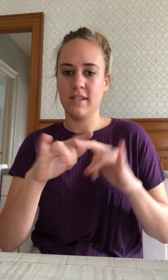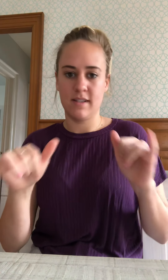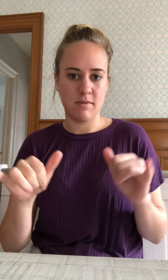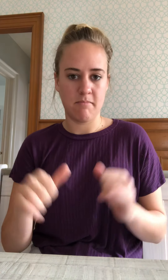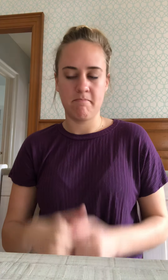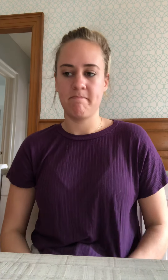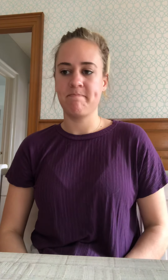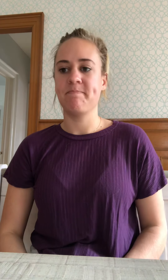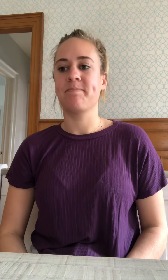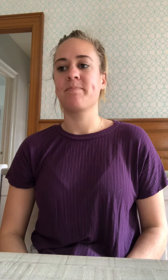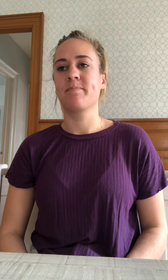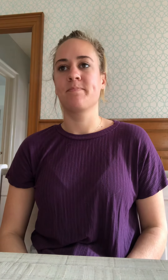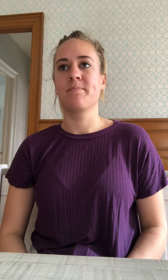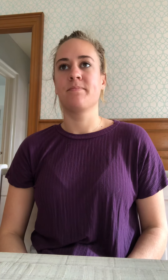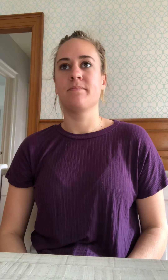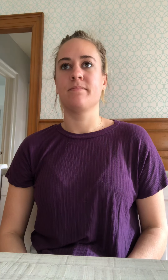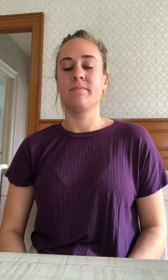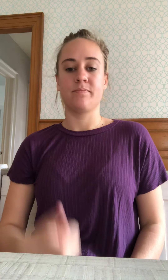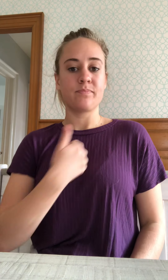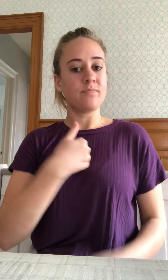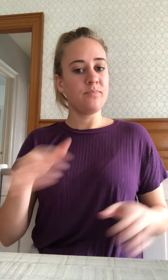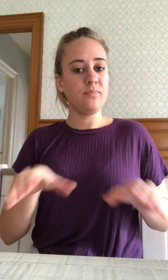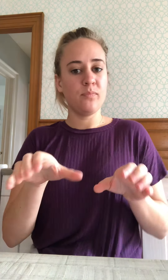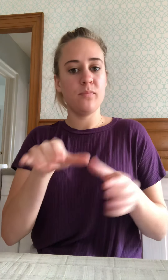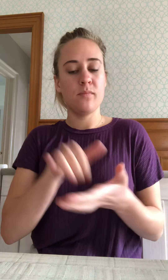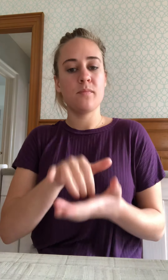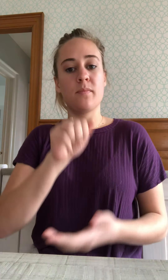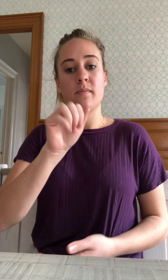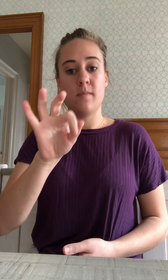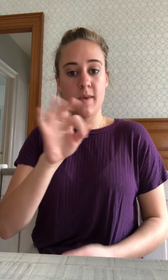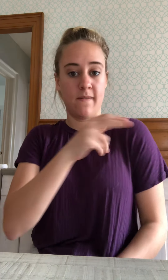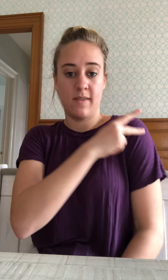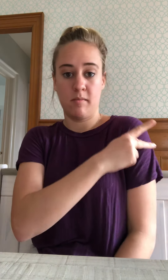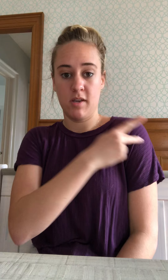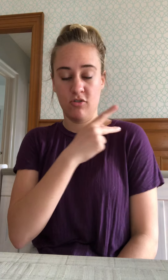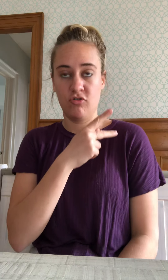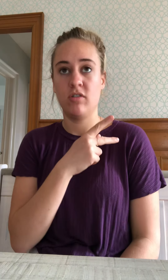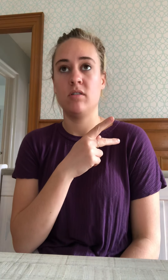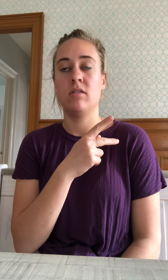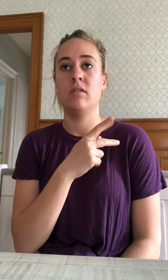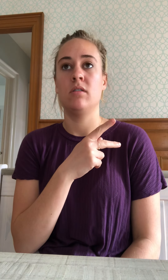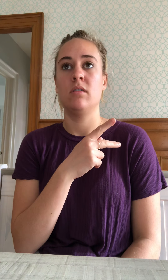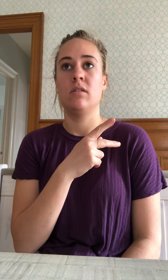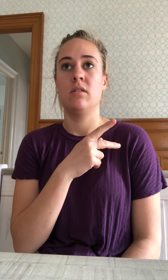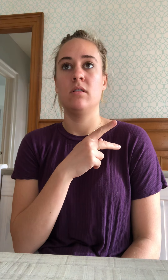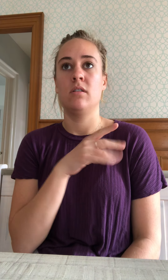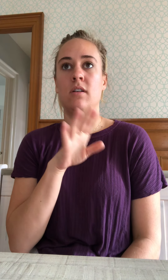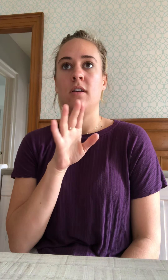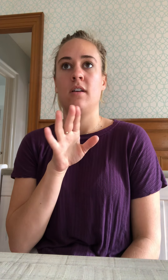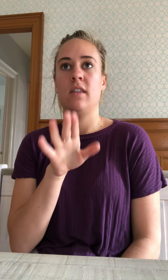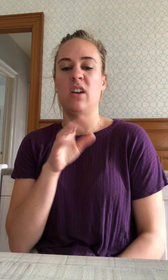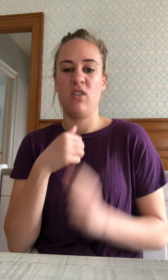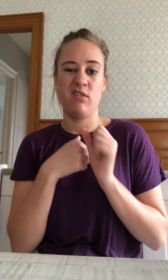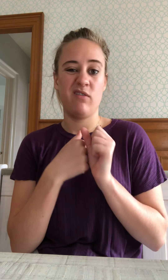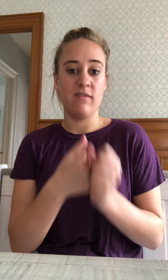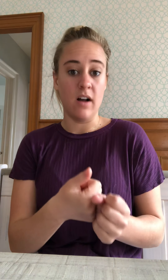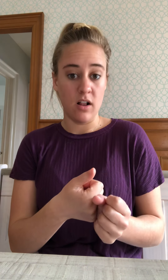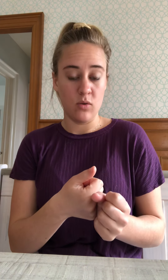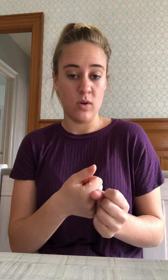I do this if the patient's compliance with appointments is questionable. So if I